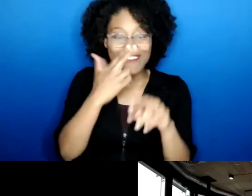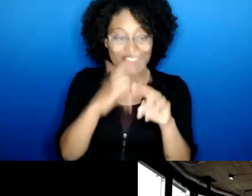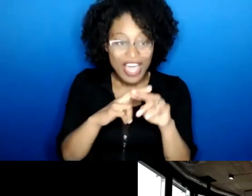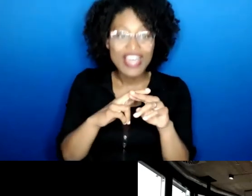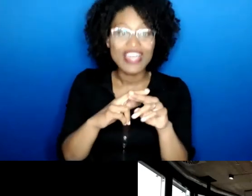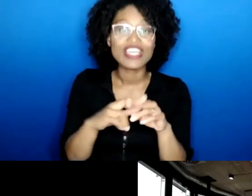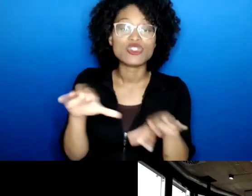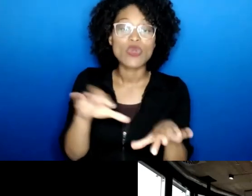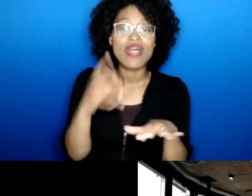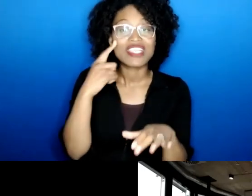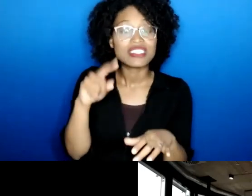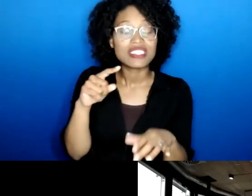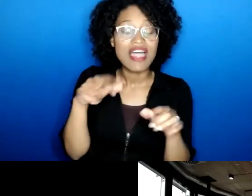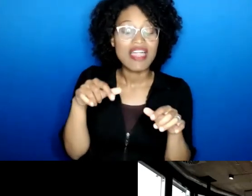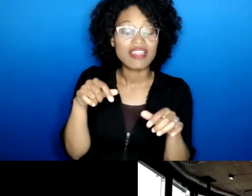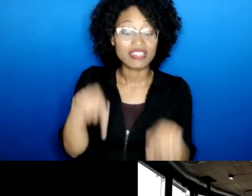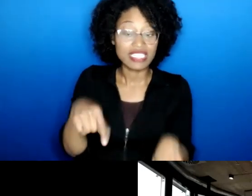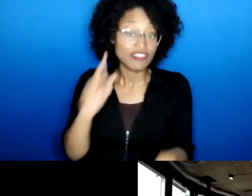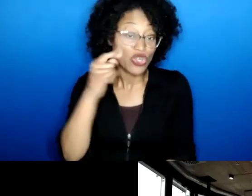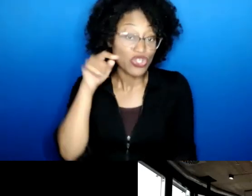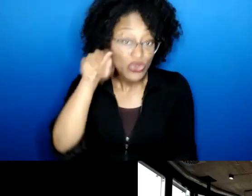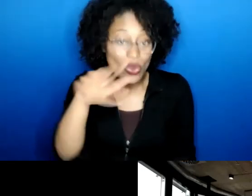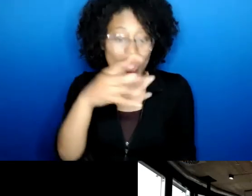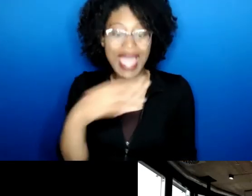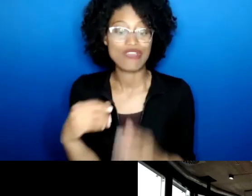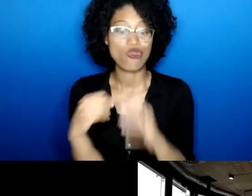we are open to any questions,